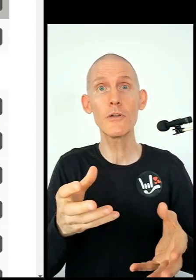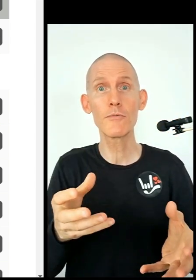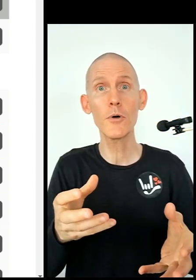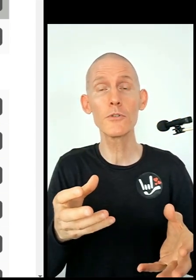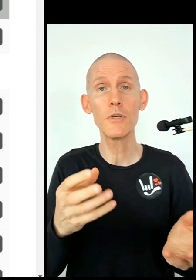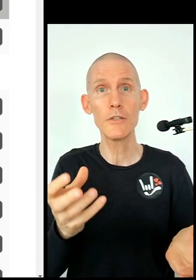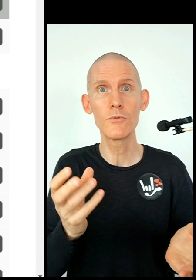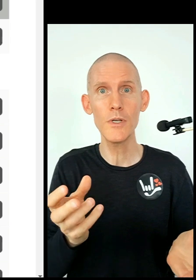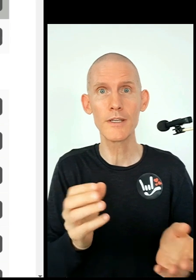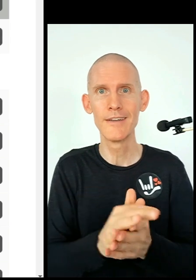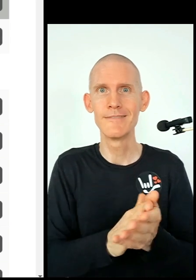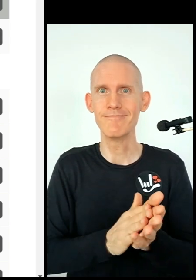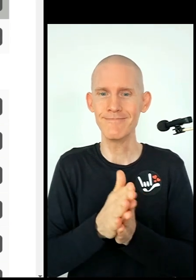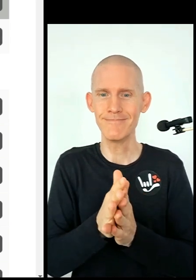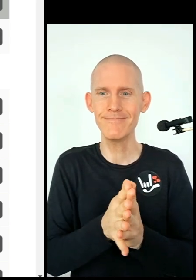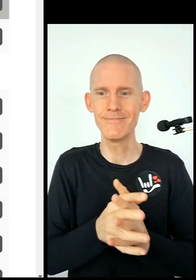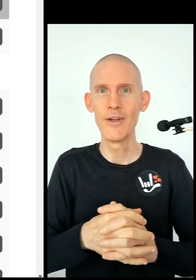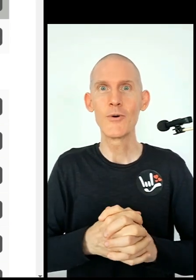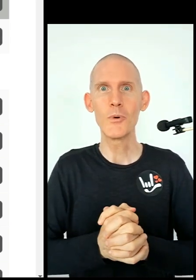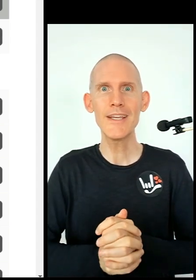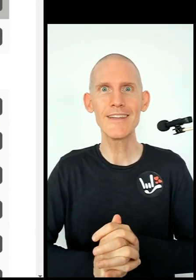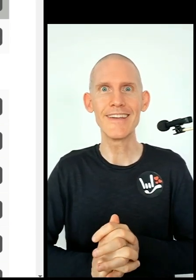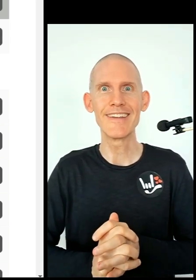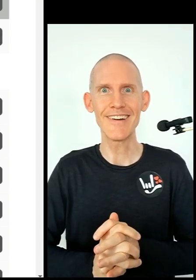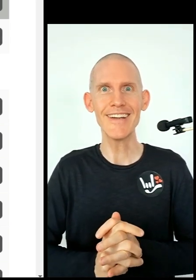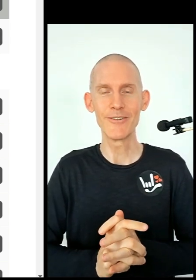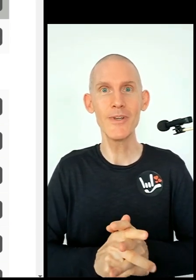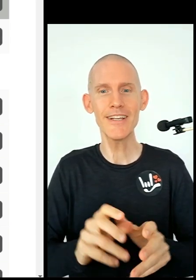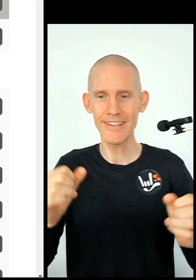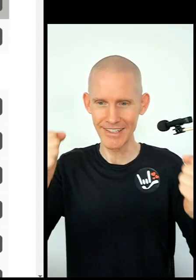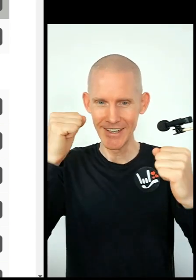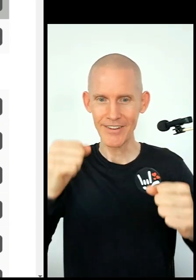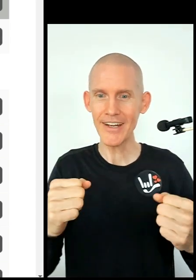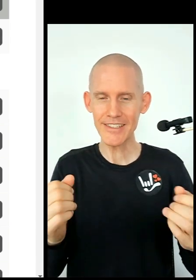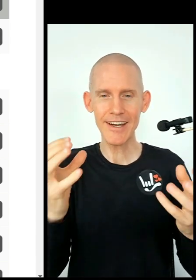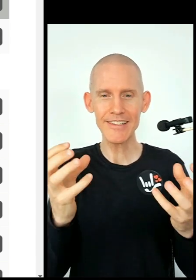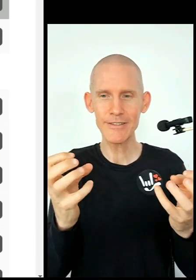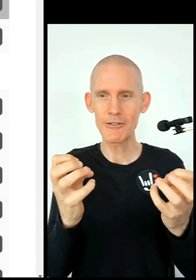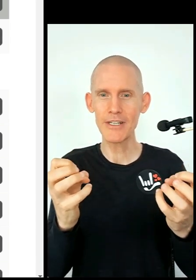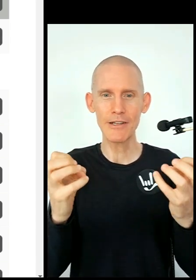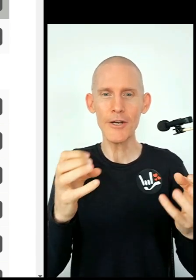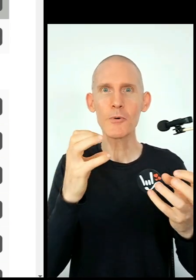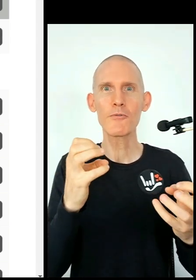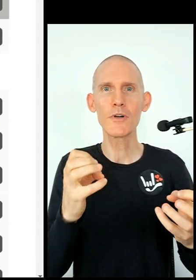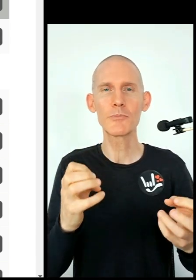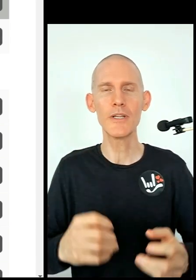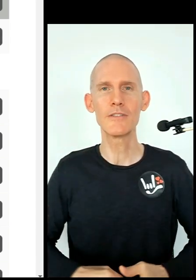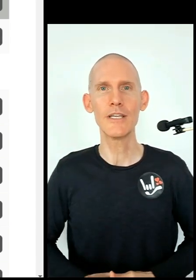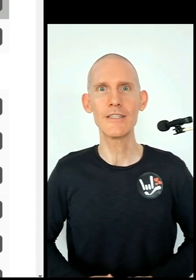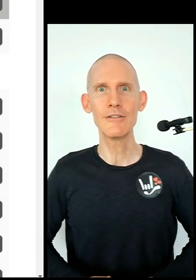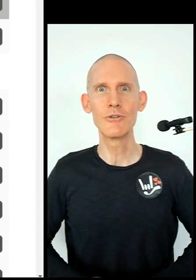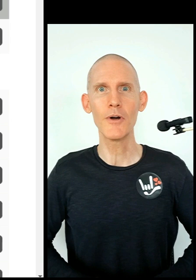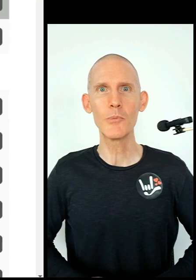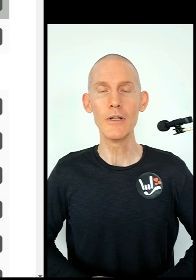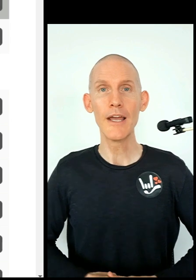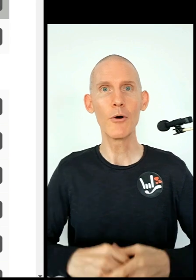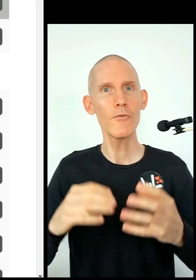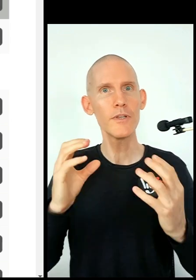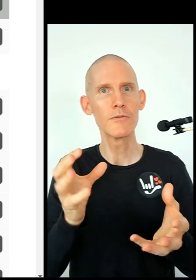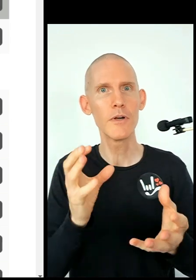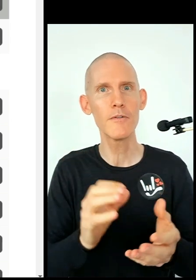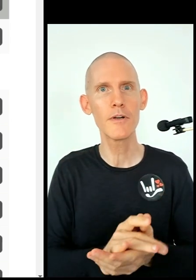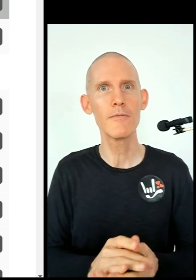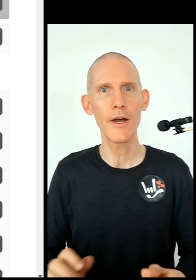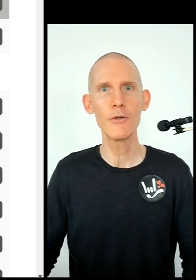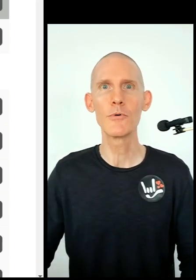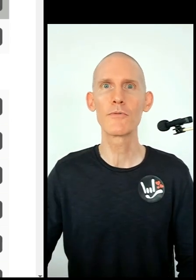So you have something to look forward to each week. Weekly, right? Weekly. Lots of content to create. It's a lot of work for us, but it's enjoyable. And